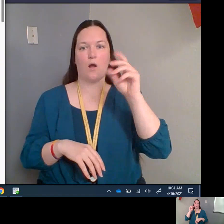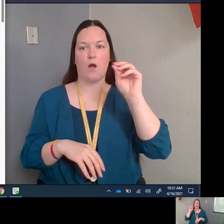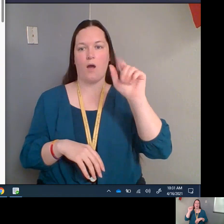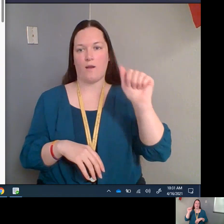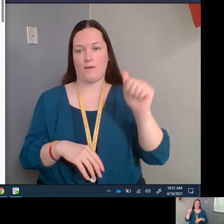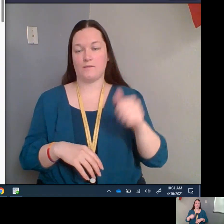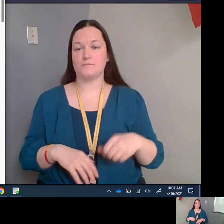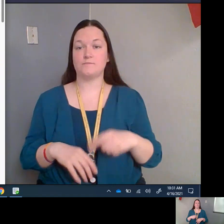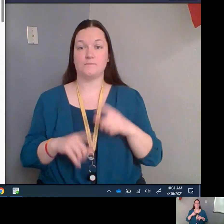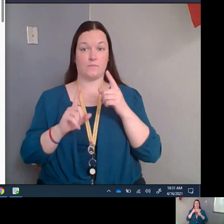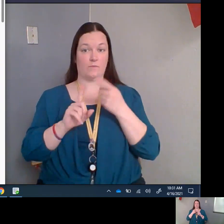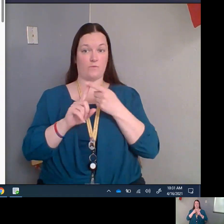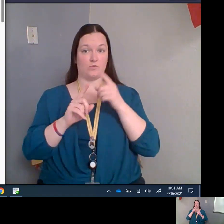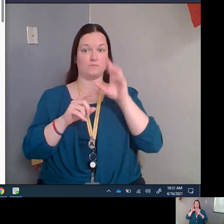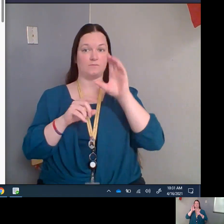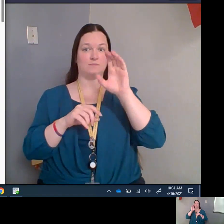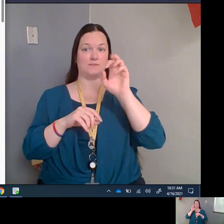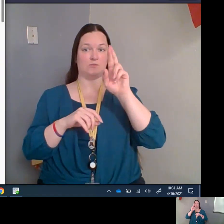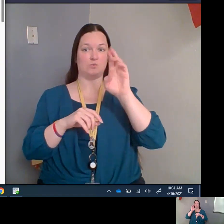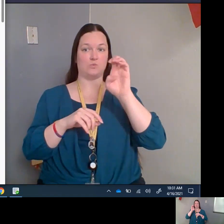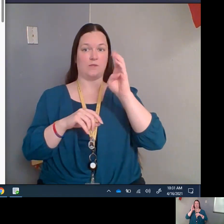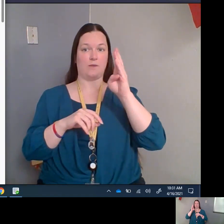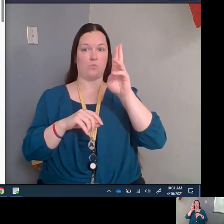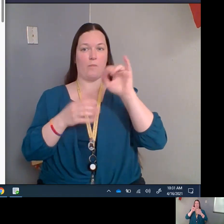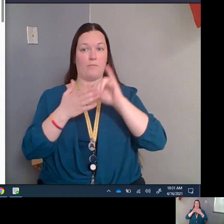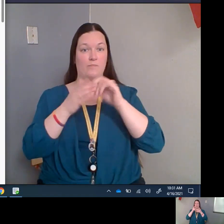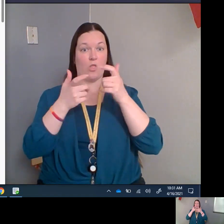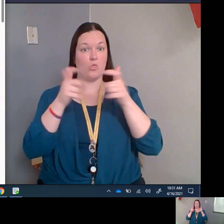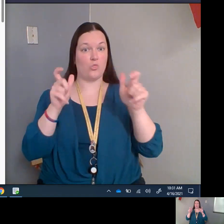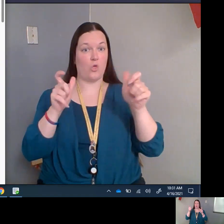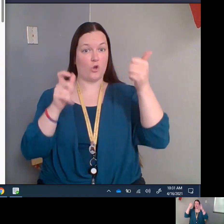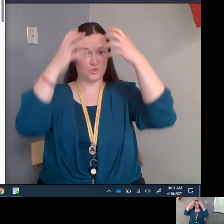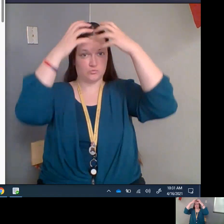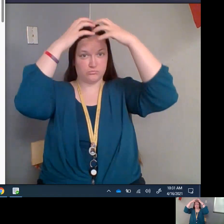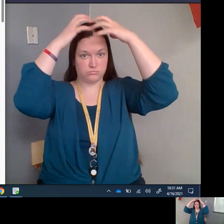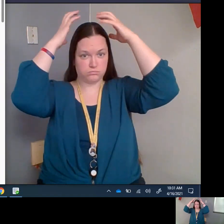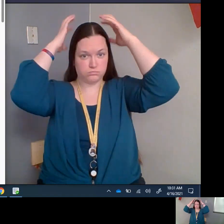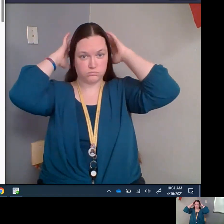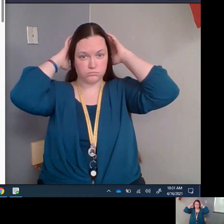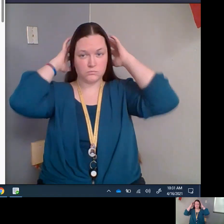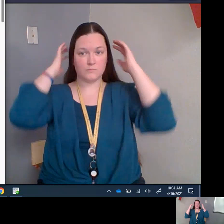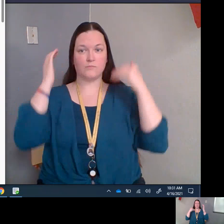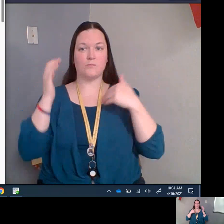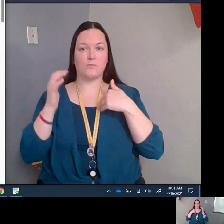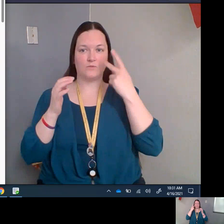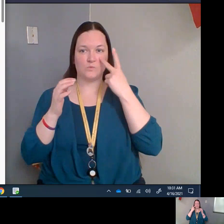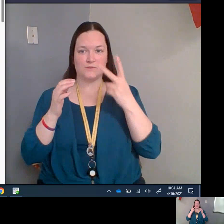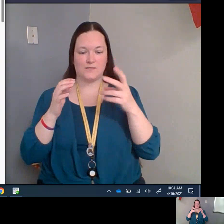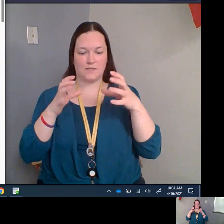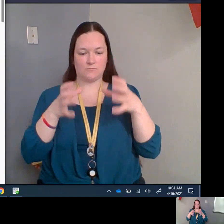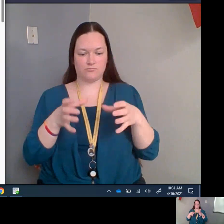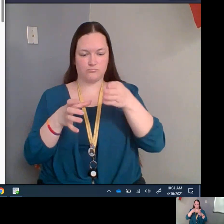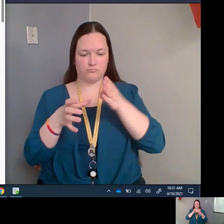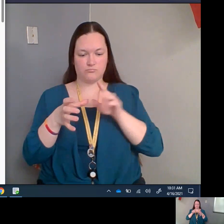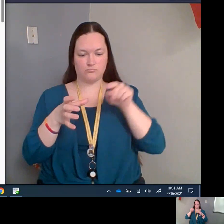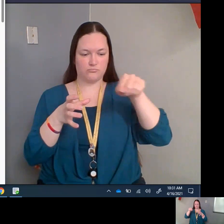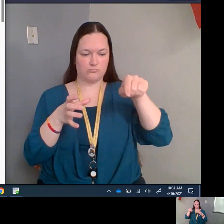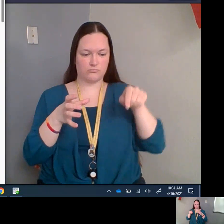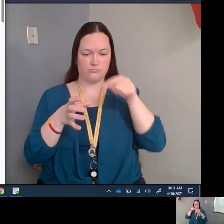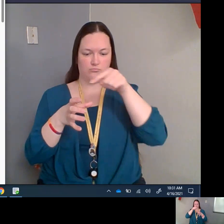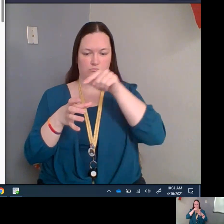first section is the cerebrum. This is the largest section. It's divided into 2 major hemispheres, which are the right and